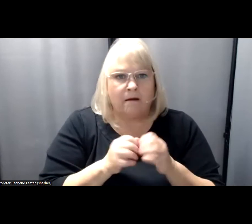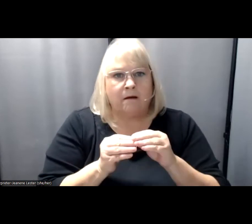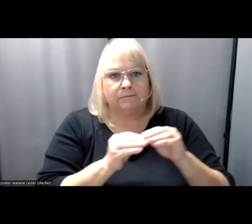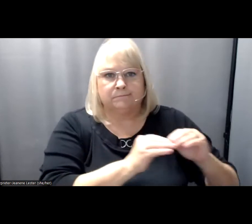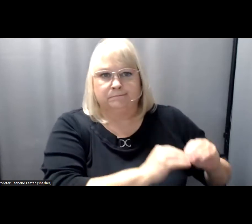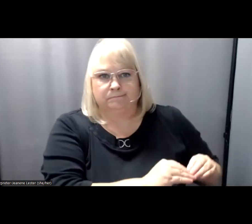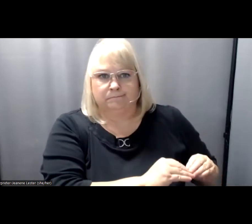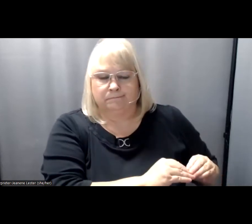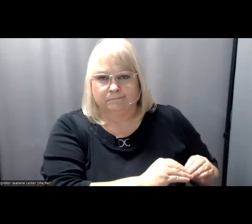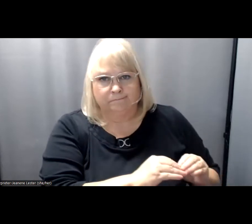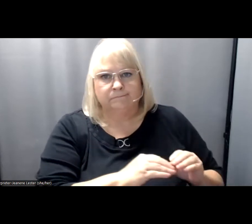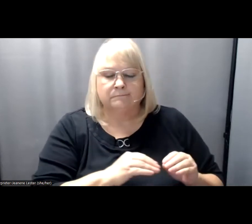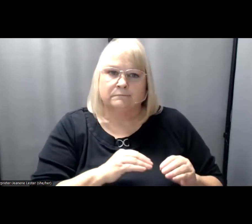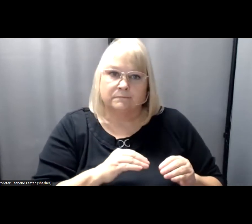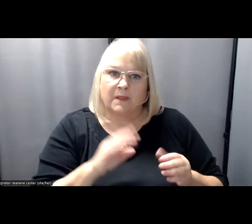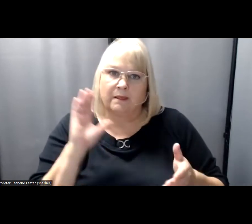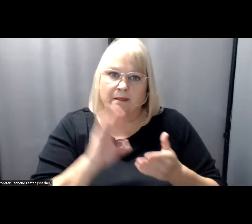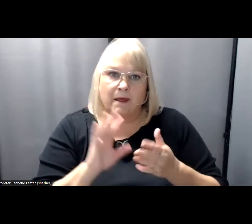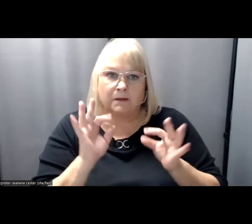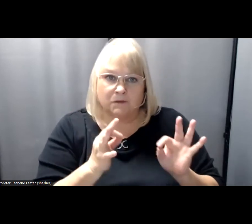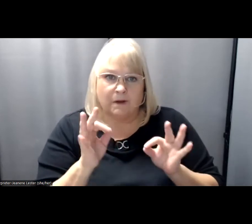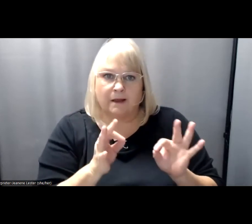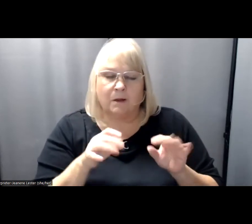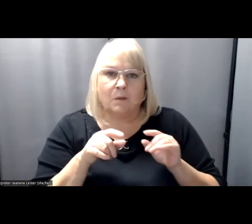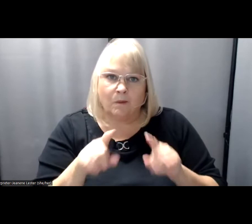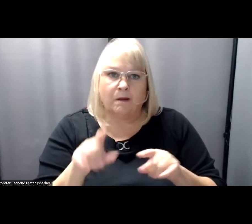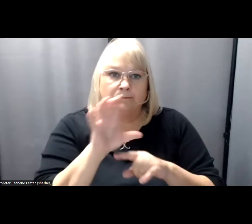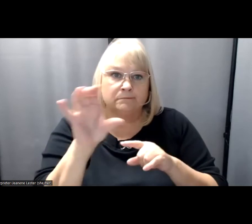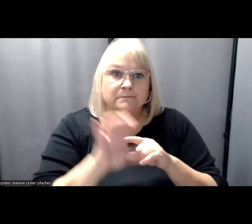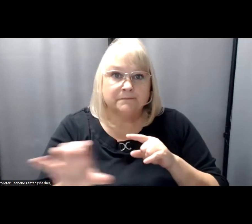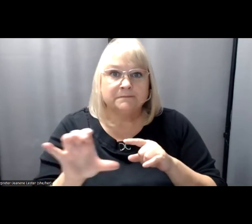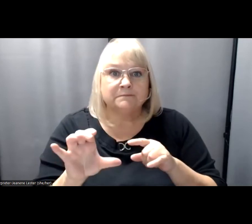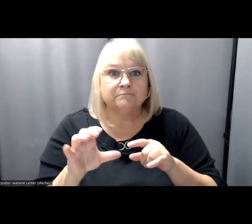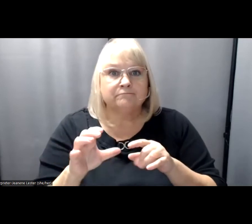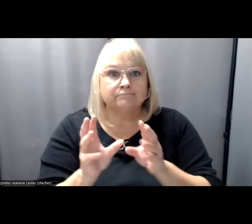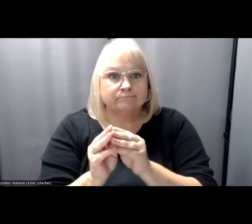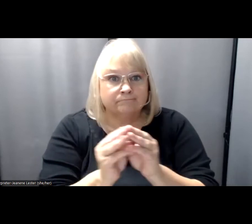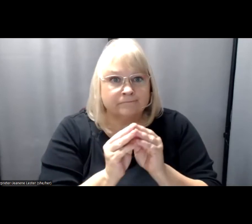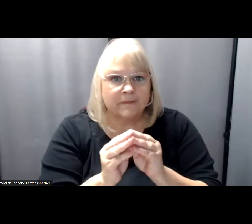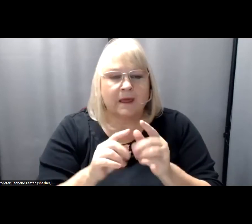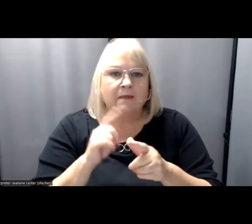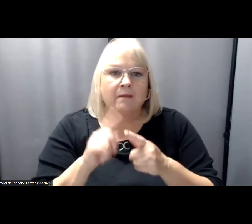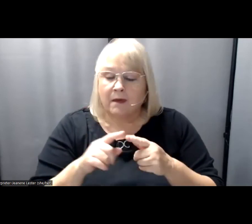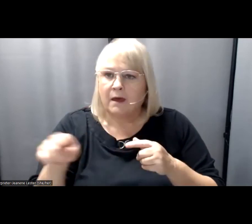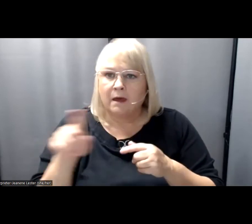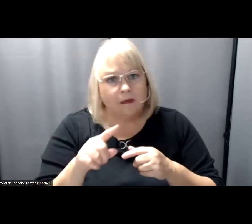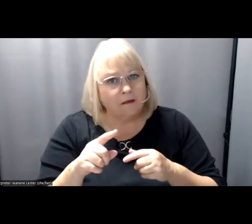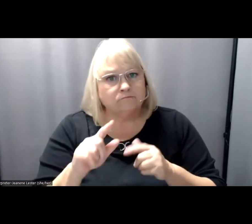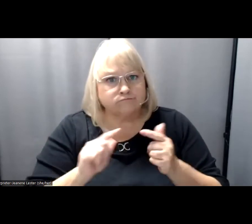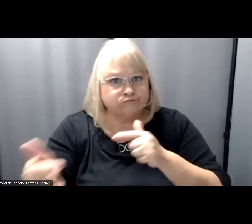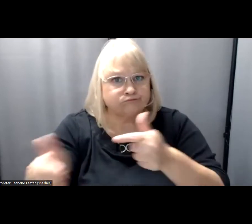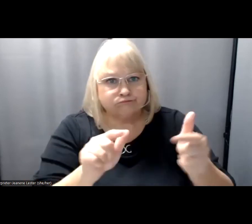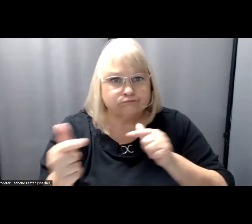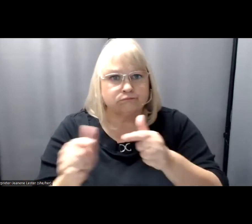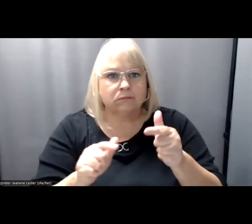way or distract us while we're in session online. Right? And then jump in, especially online. Each